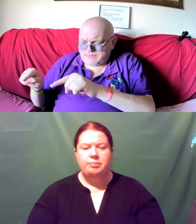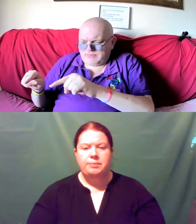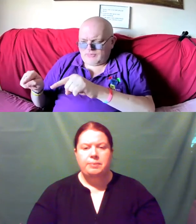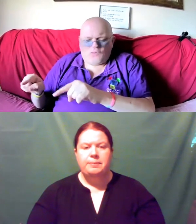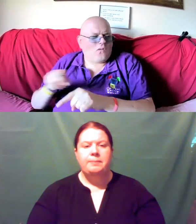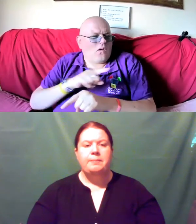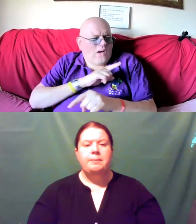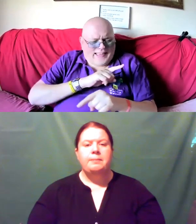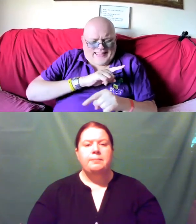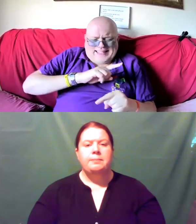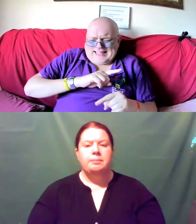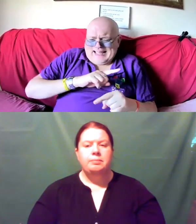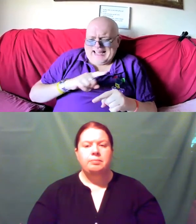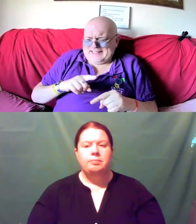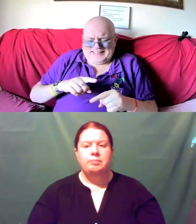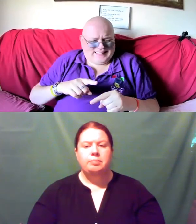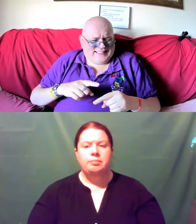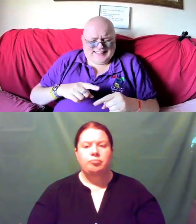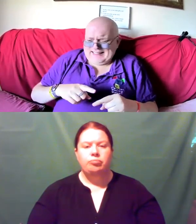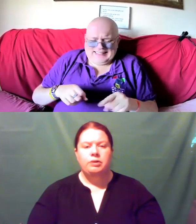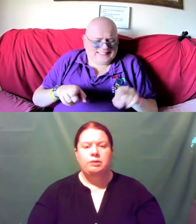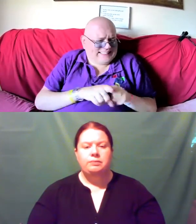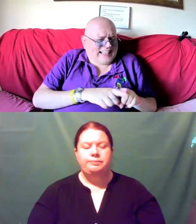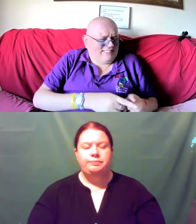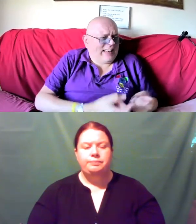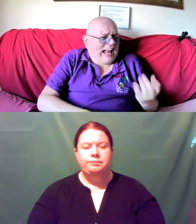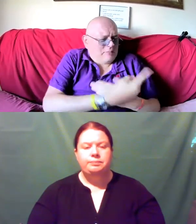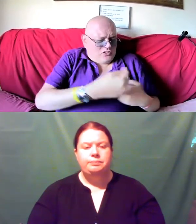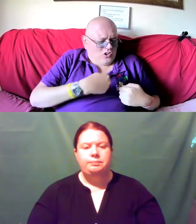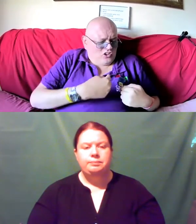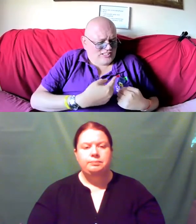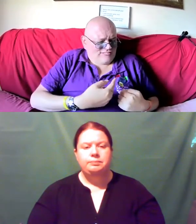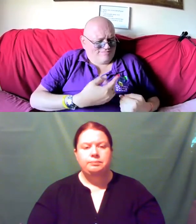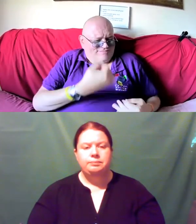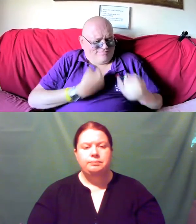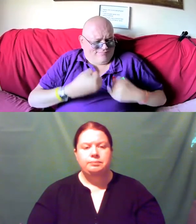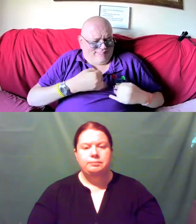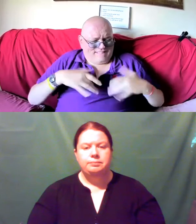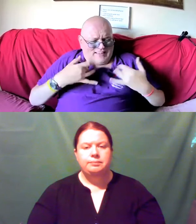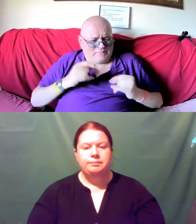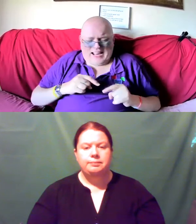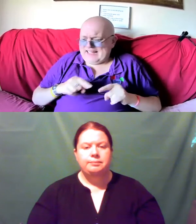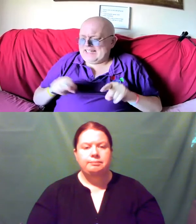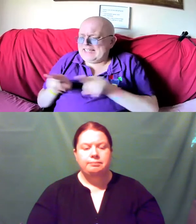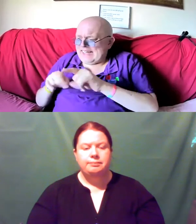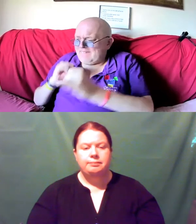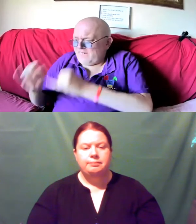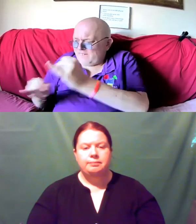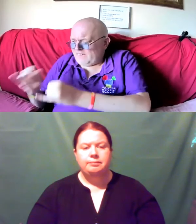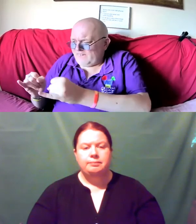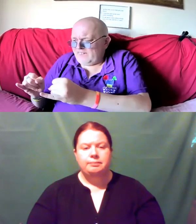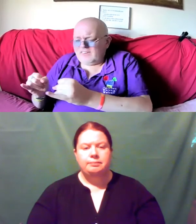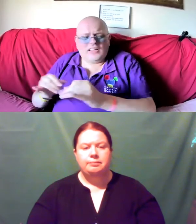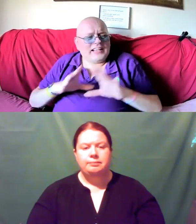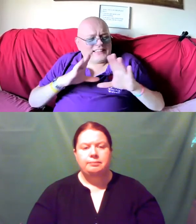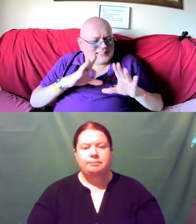cycle of dehumanizing. It doesn't serve any of us. It just entrenches our positions and keeps us stuck where we